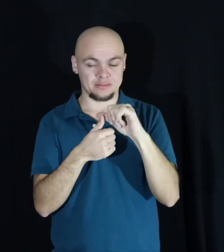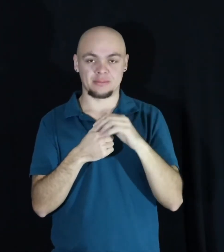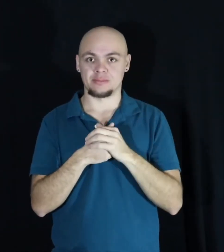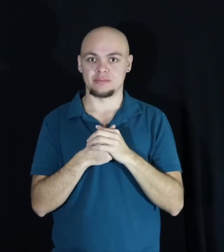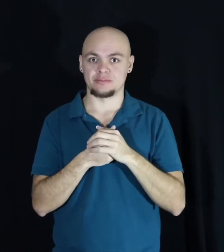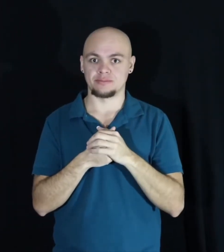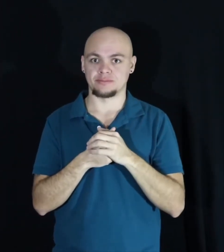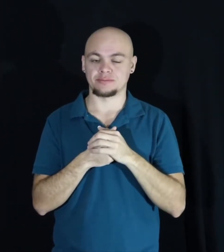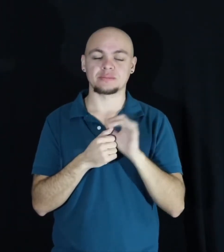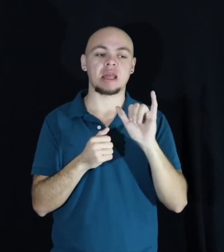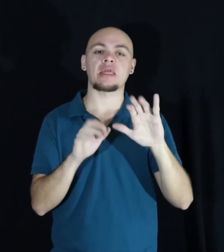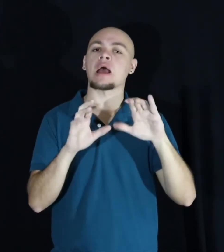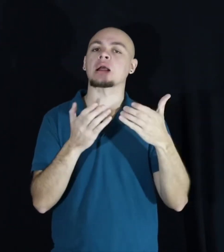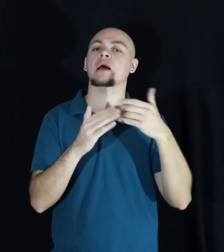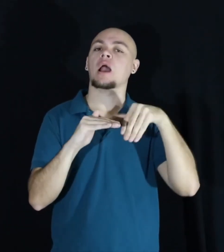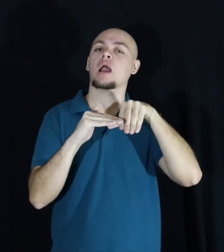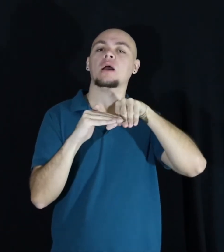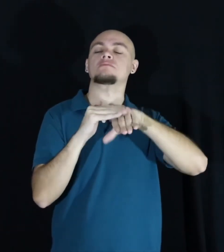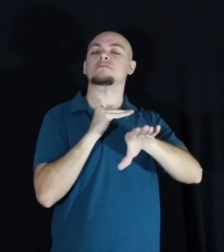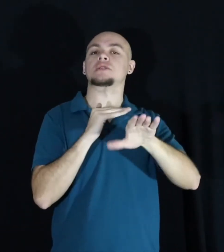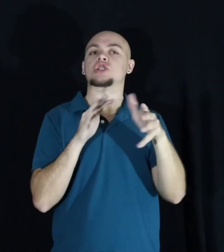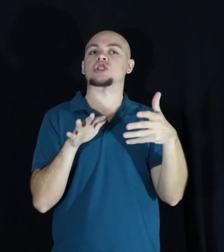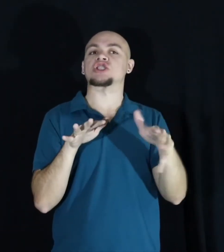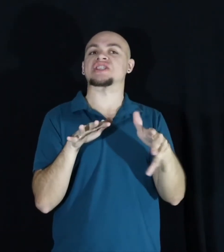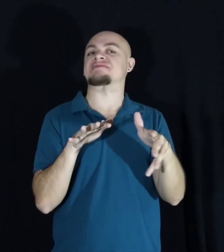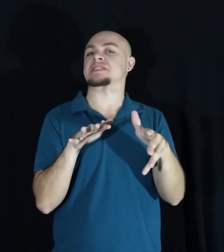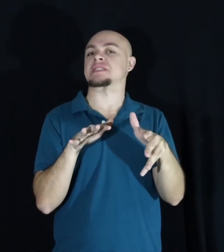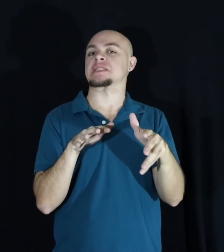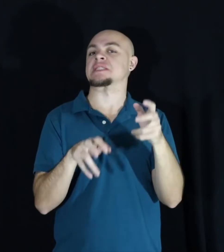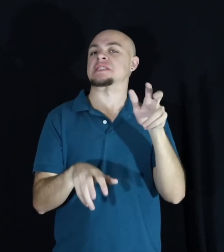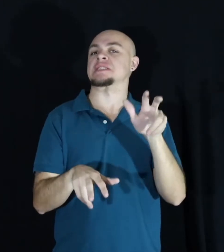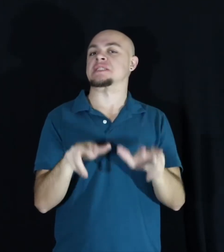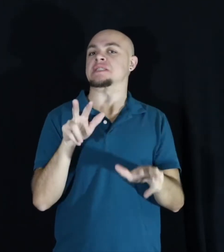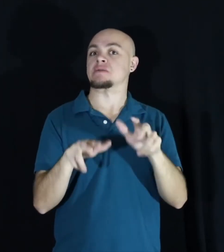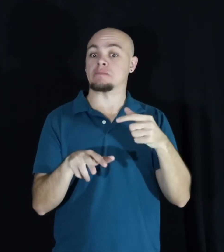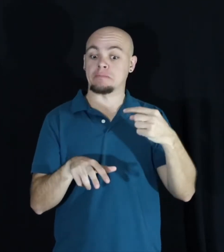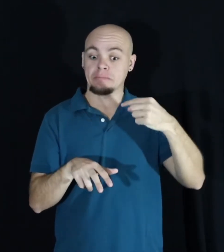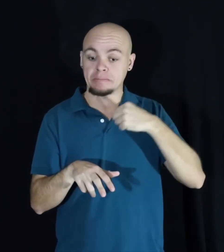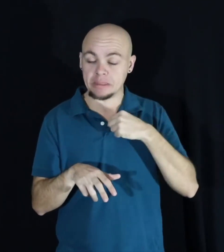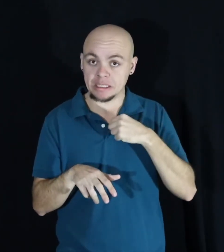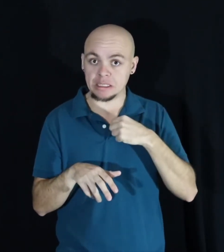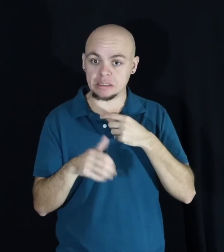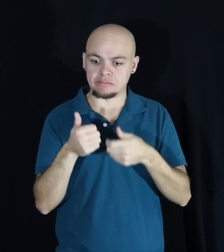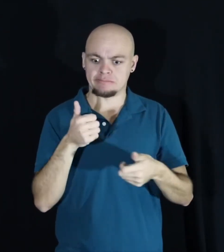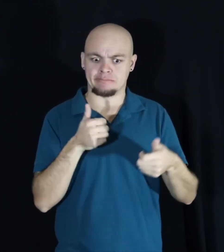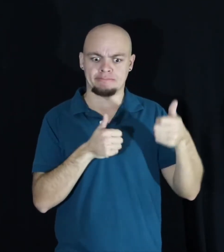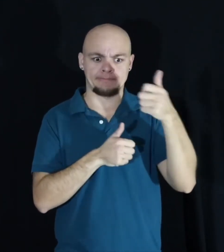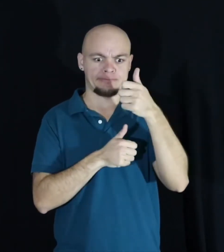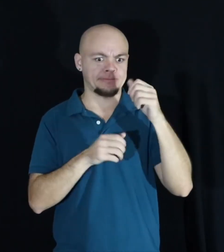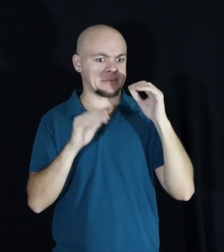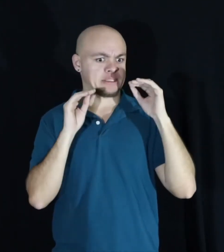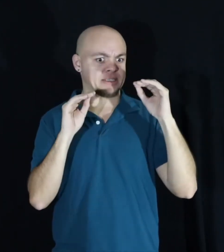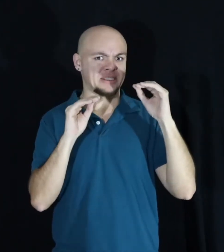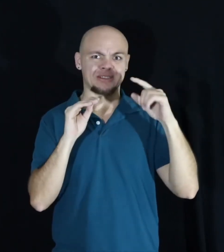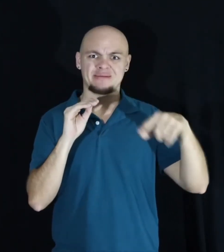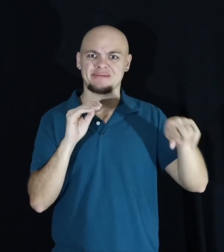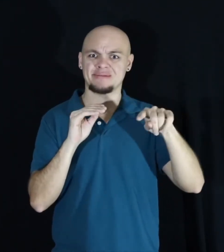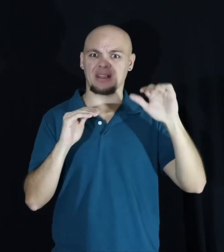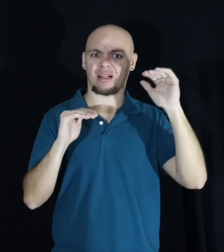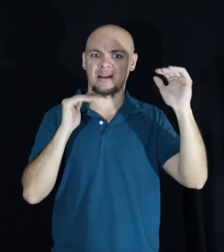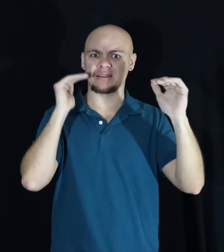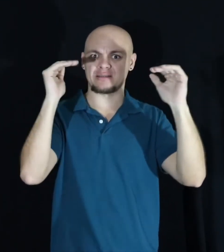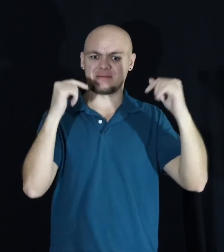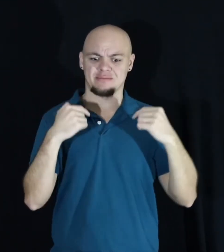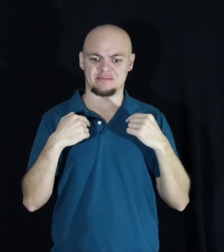I walked into that class so nervous, wondering how awkward it would be for me to be the person in charge in a room of adults.